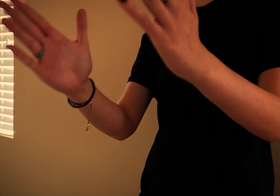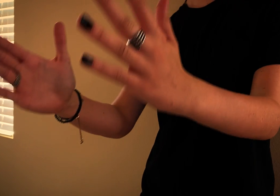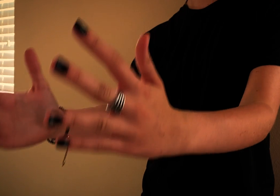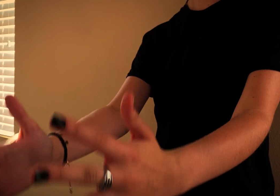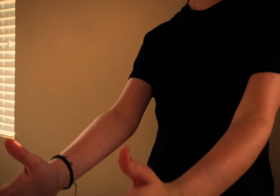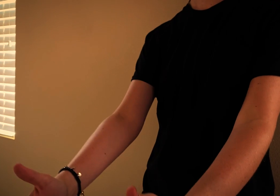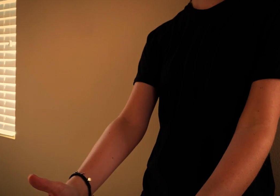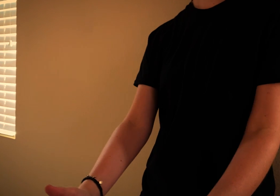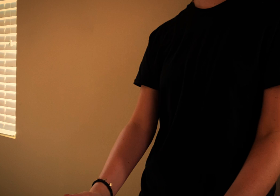the street,